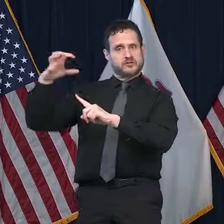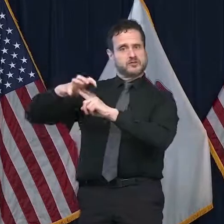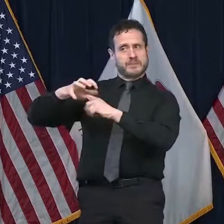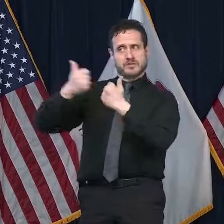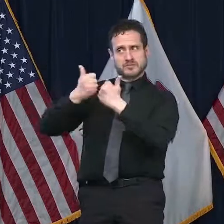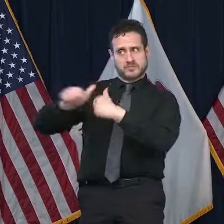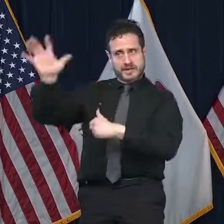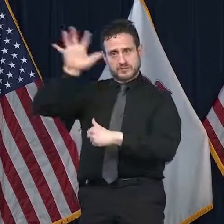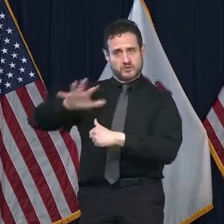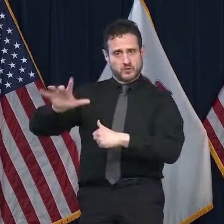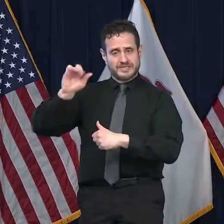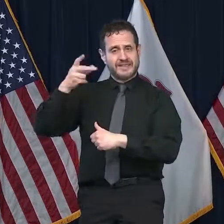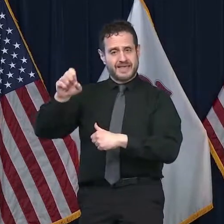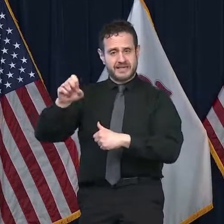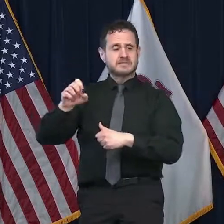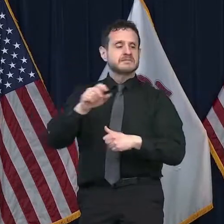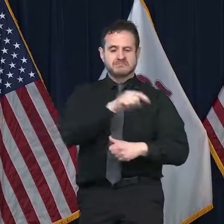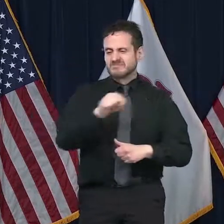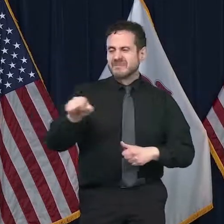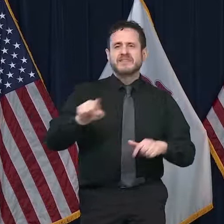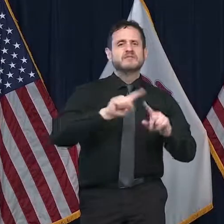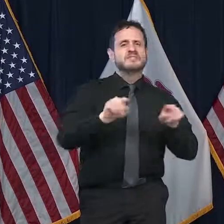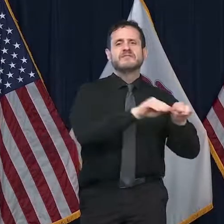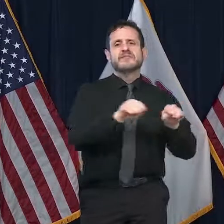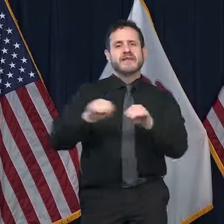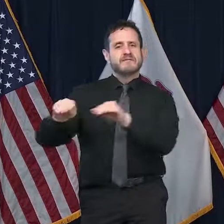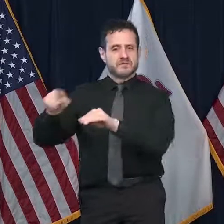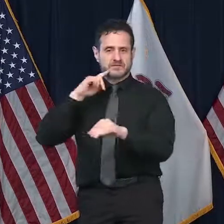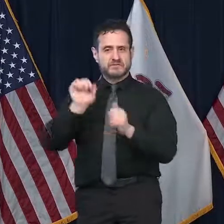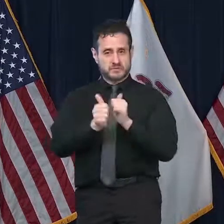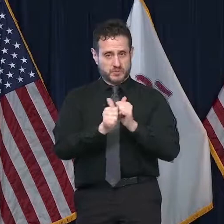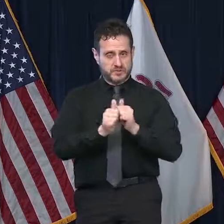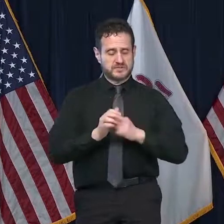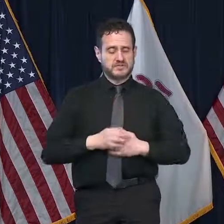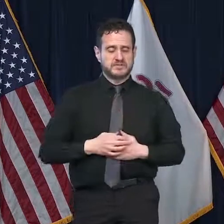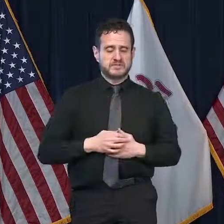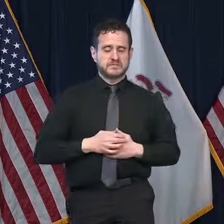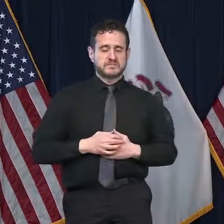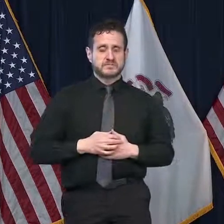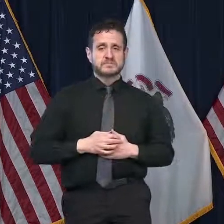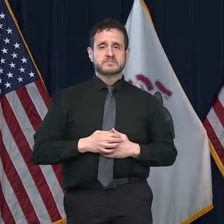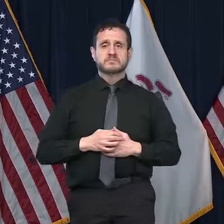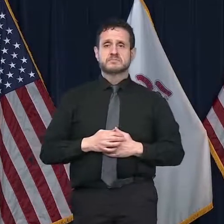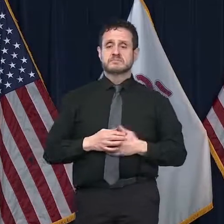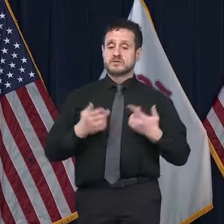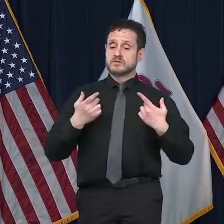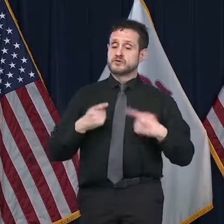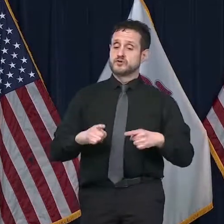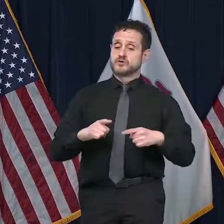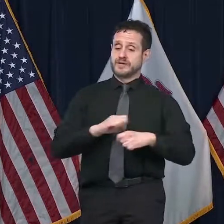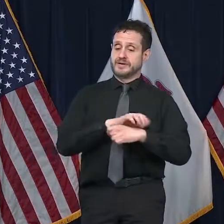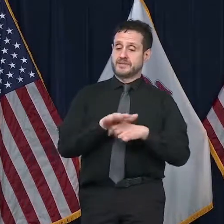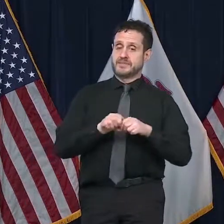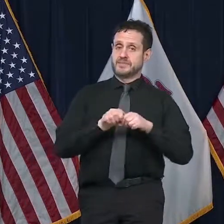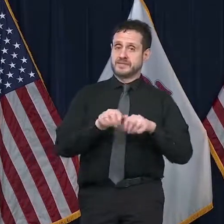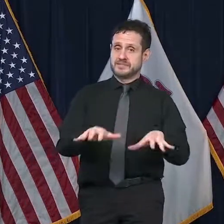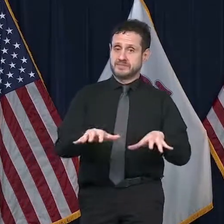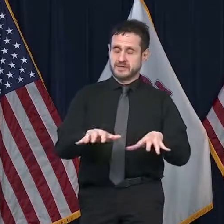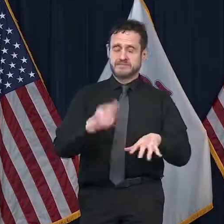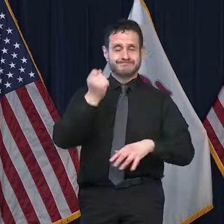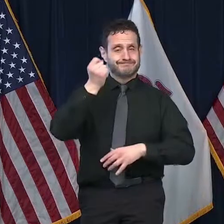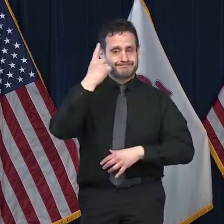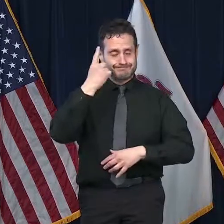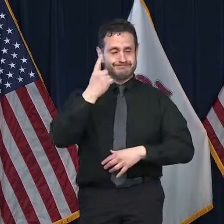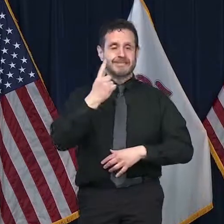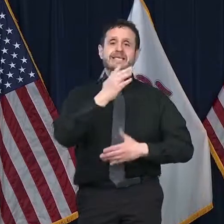leagues can be permissible. As has been the case throughout the pandemic, we can't change the fact that there are